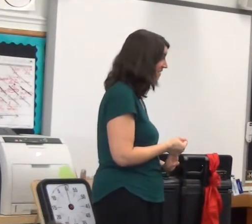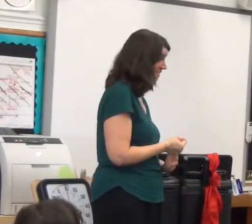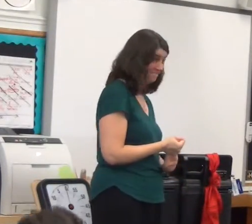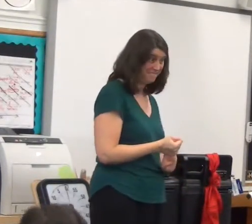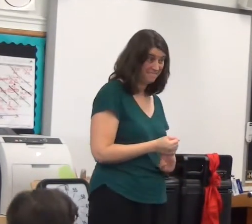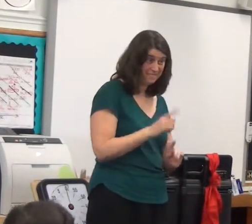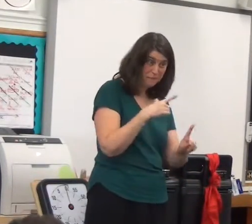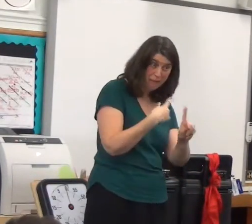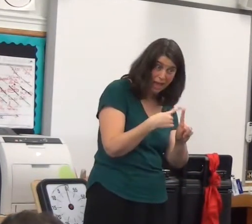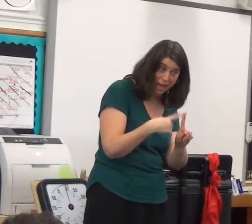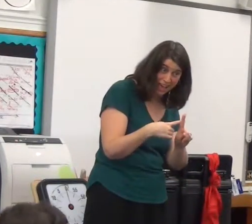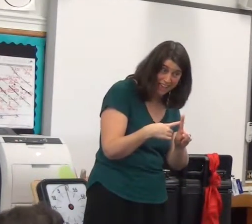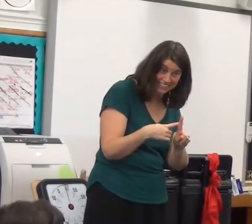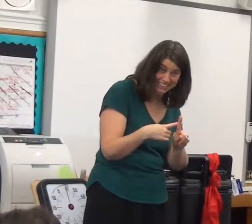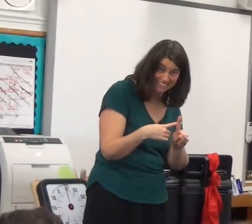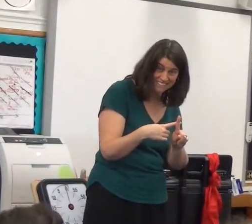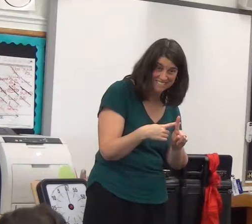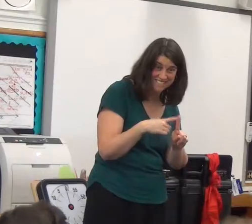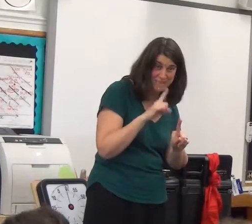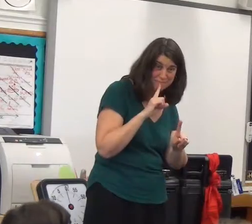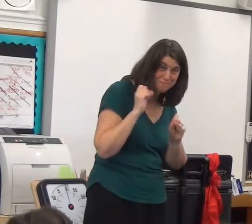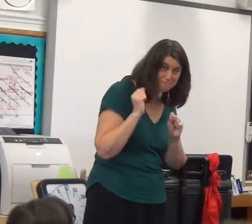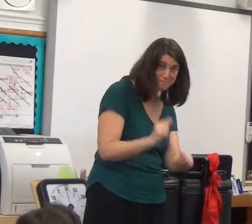Yeah! Are you positive? Yeah!